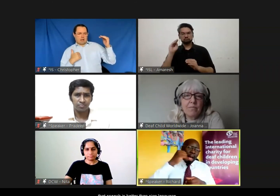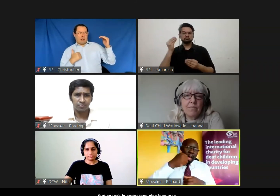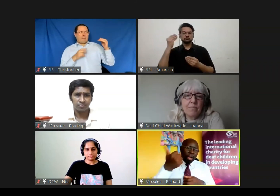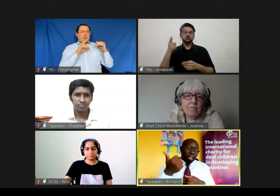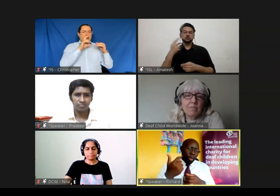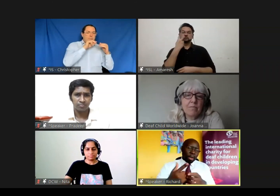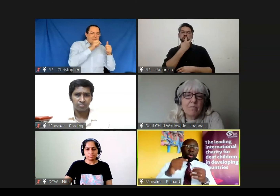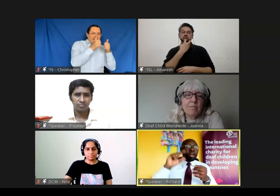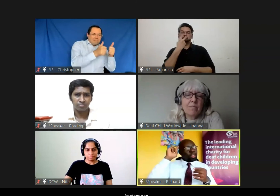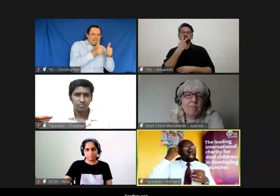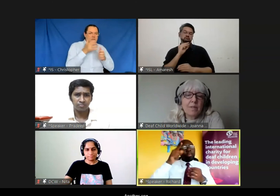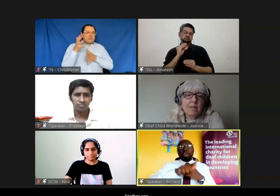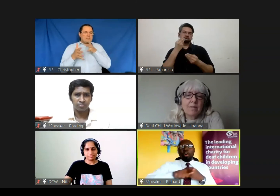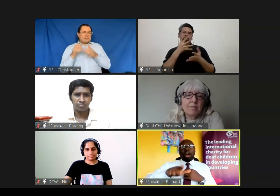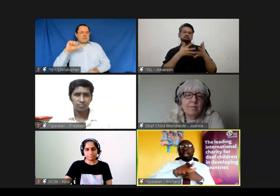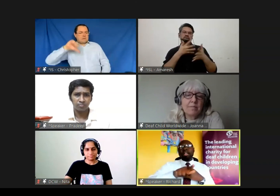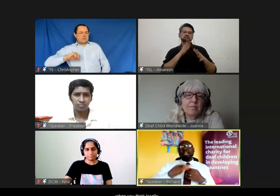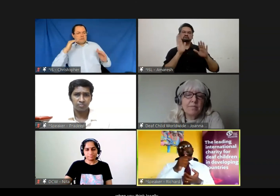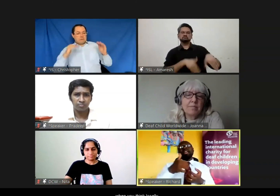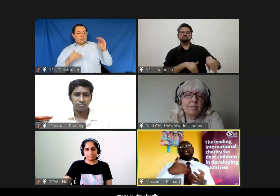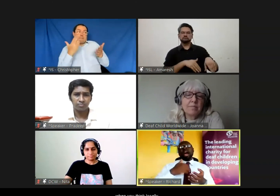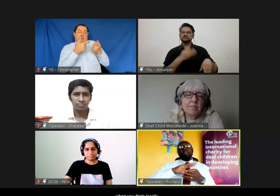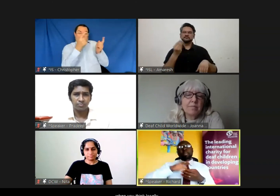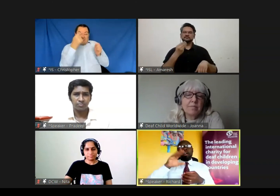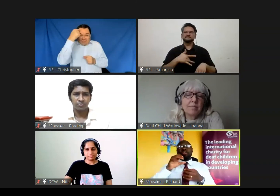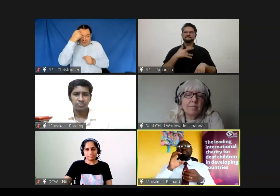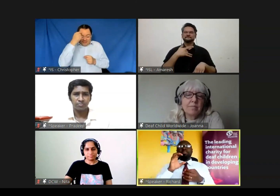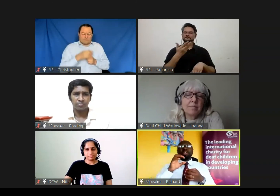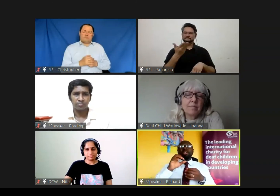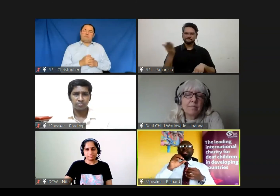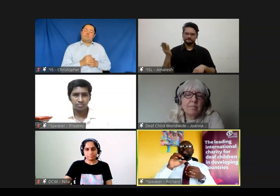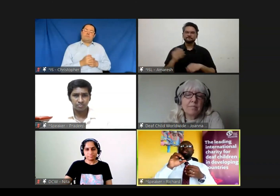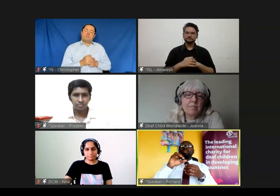sign language. Another one, when we think locally,